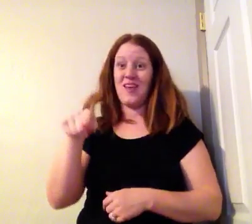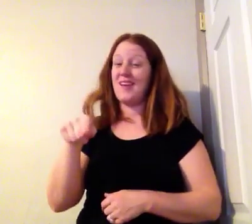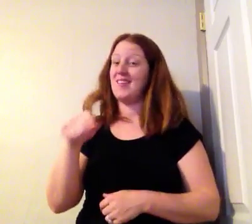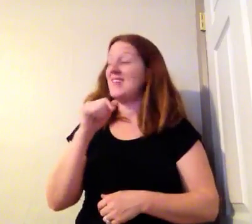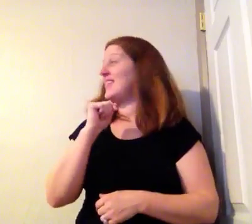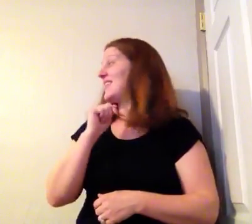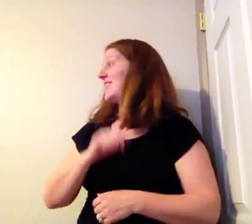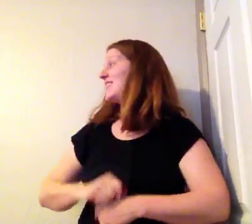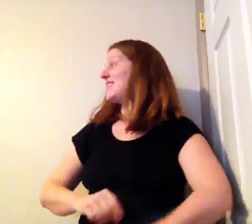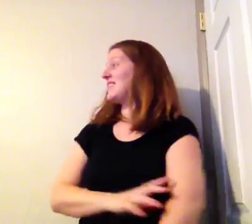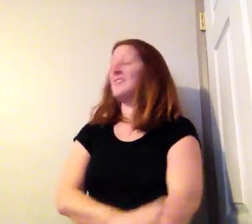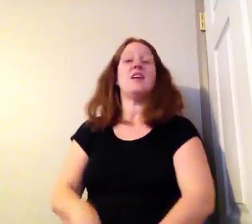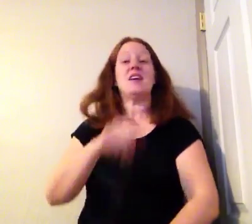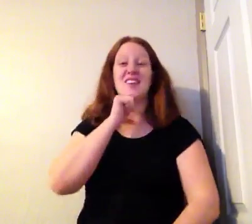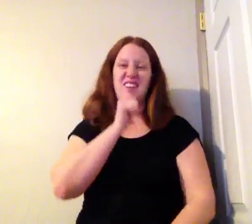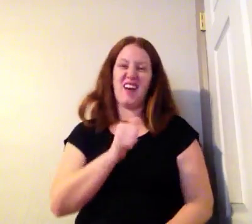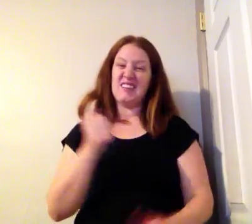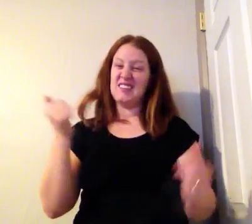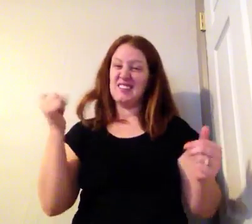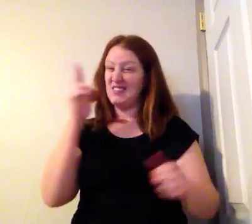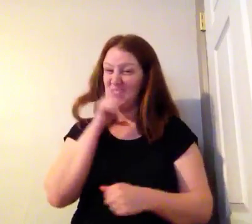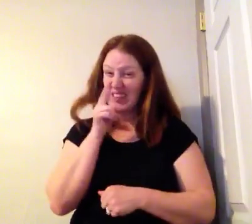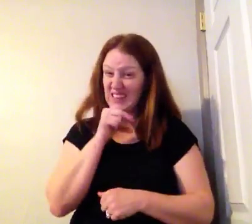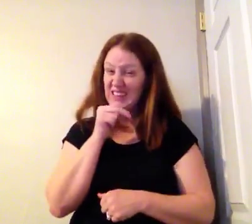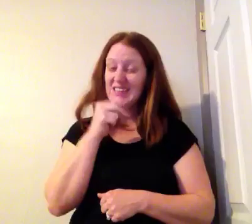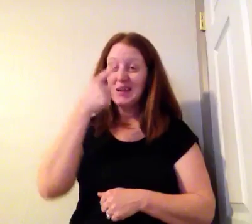actually, because you pay a lot of money to sit